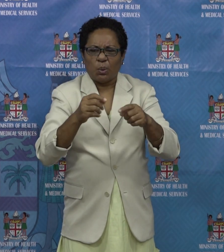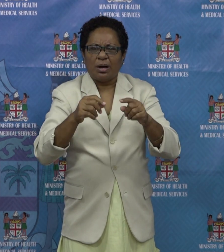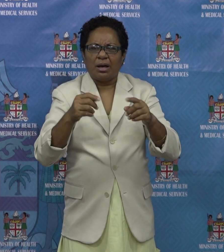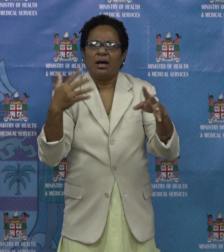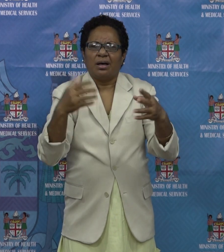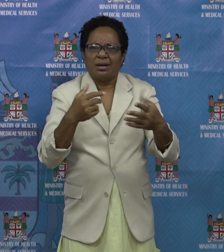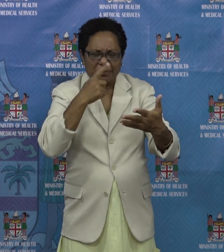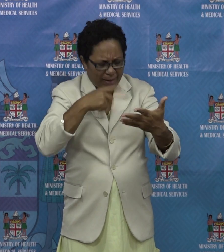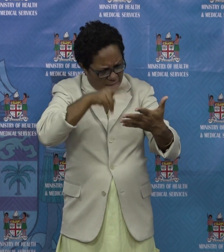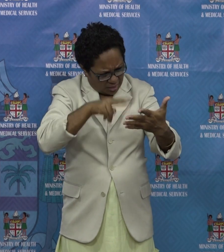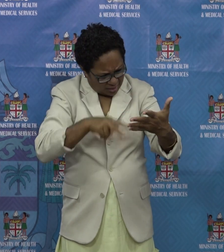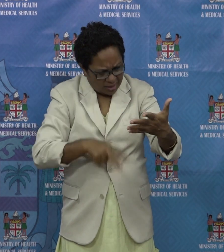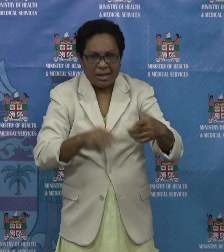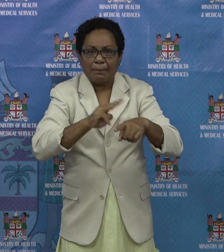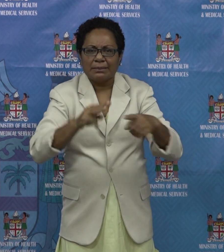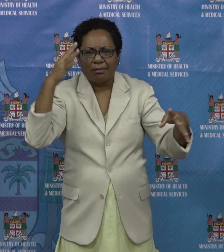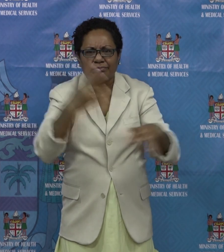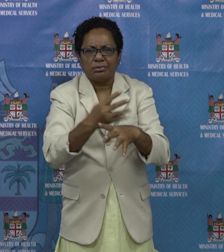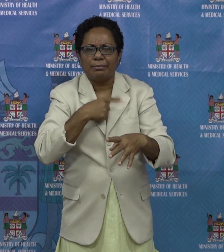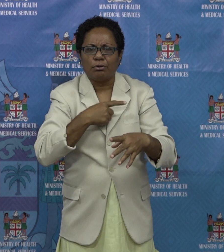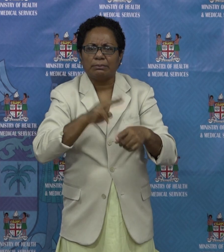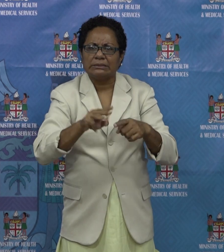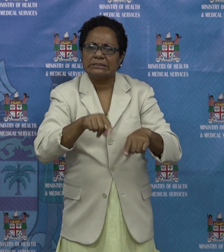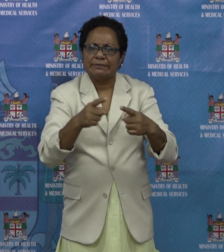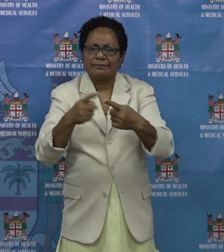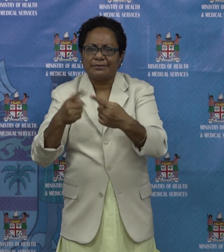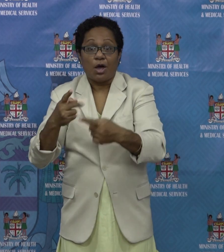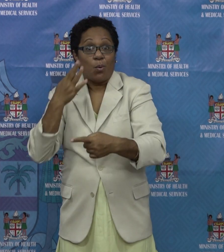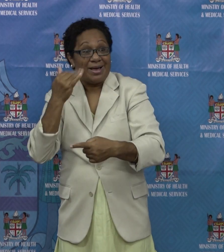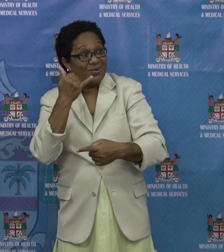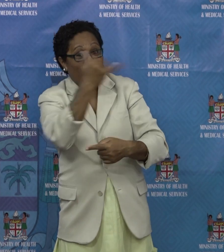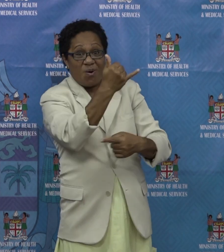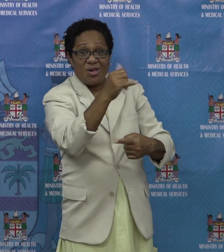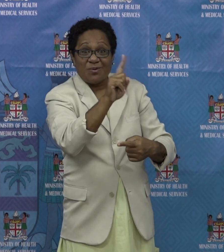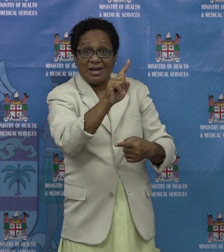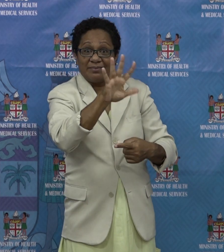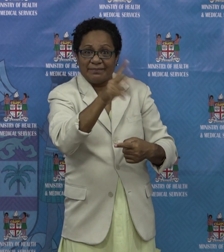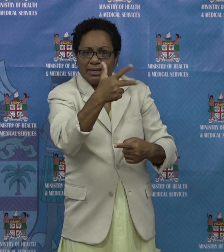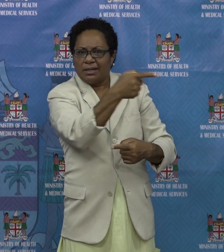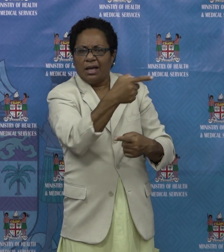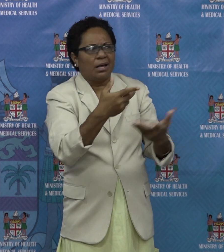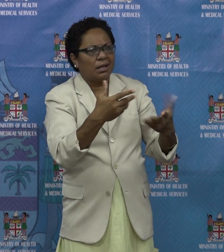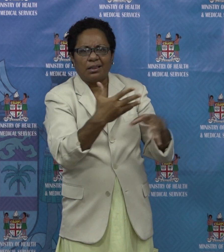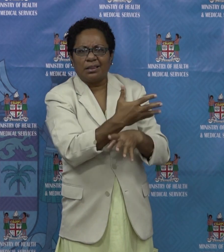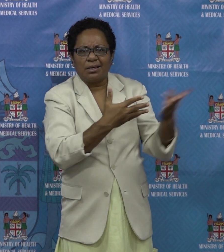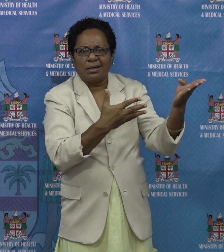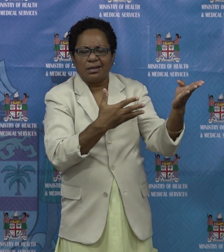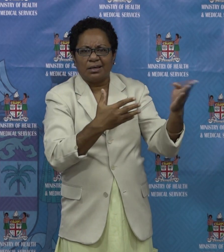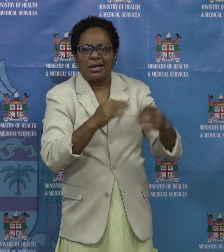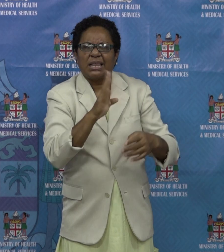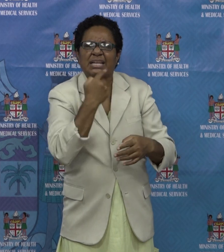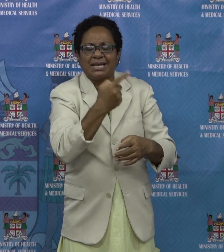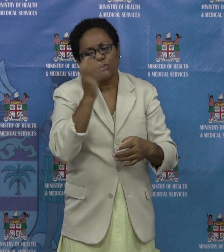messages. And when they call 158, the response was conflicting there as well. There's a glitch, there's a hack,